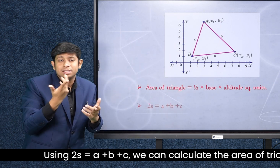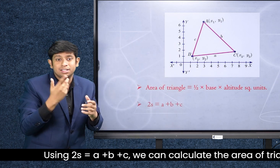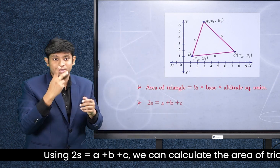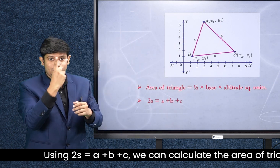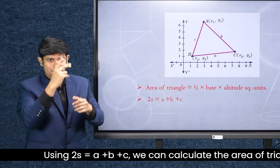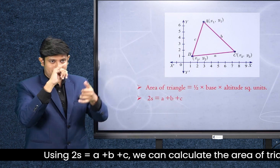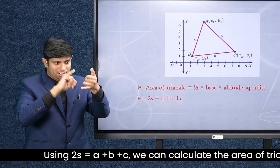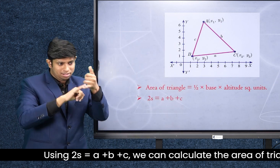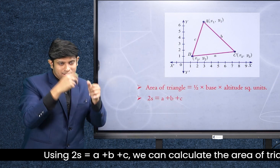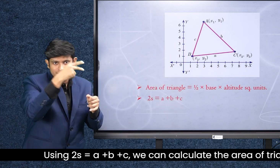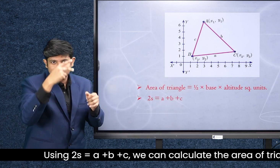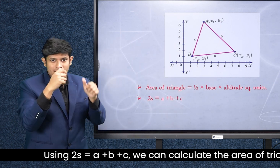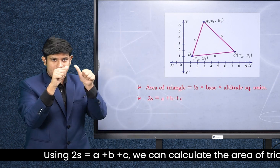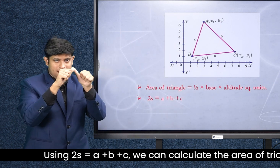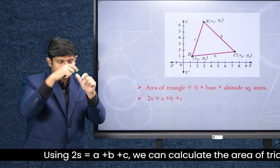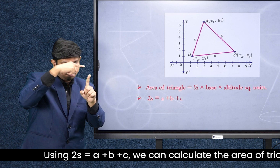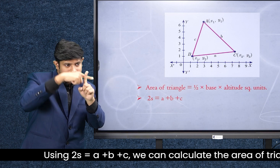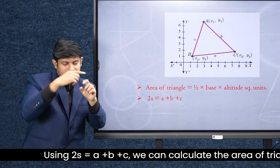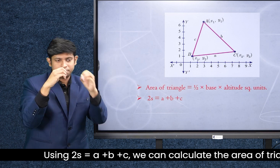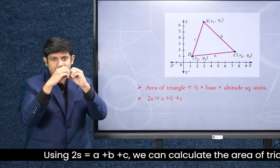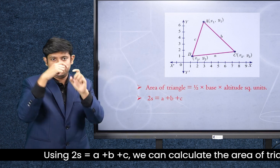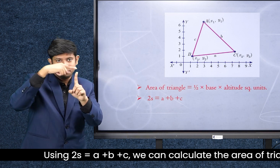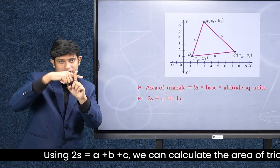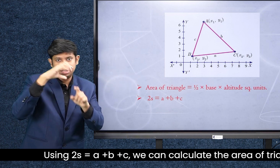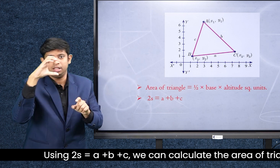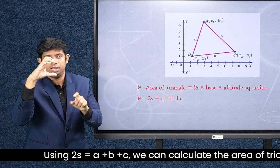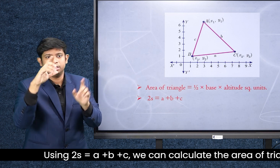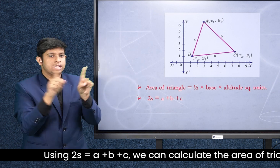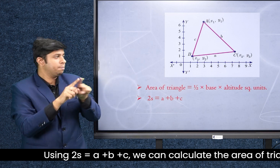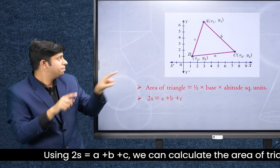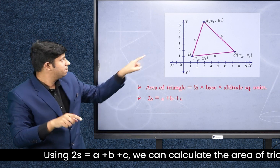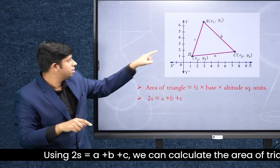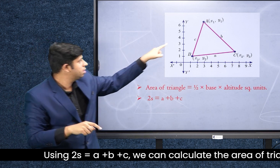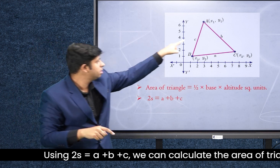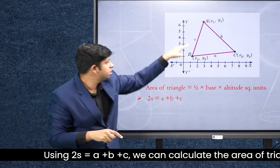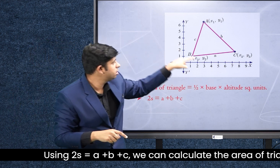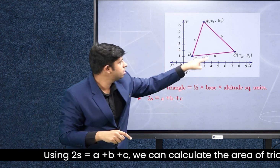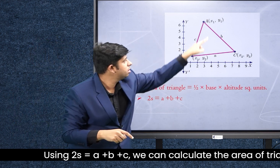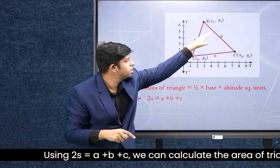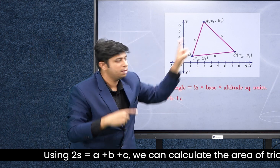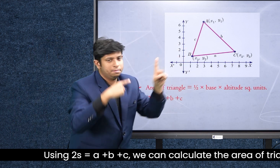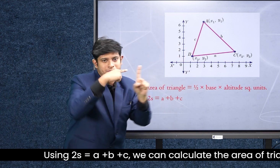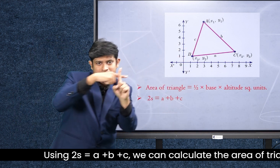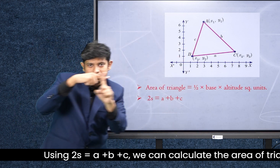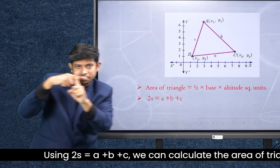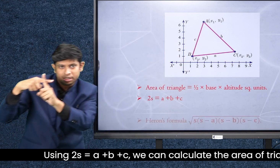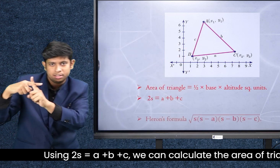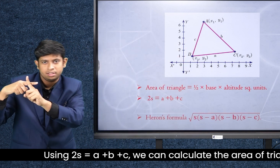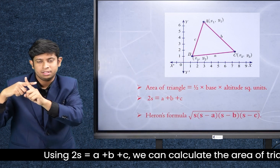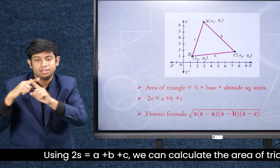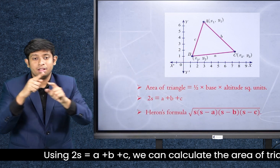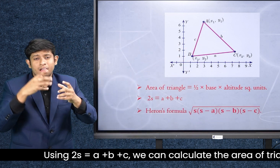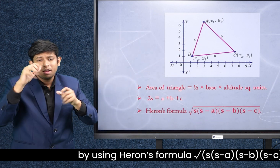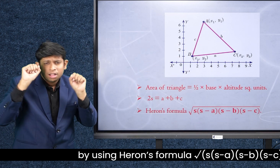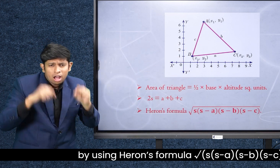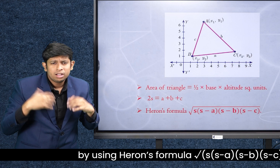Using 2S is equal to A plus B plus C, we can calculate the area of triangle ABC by using